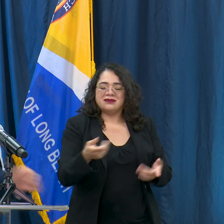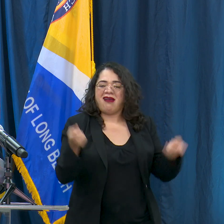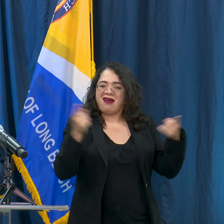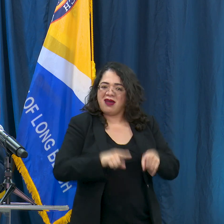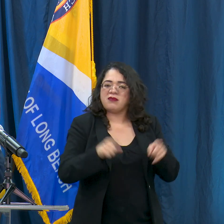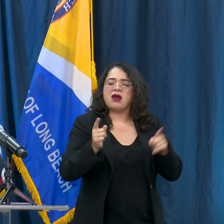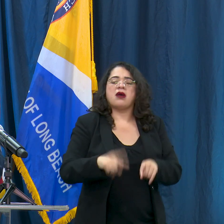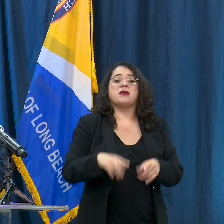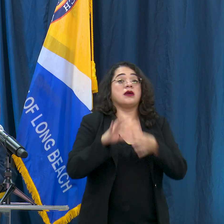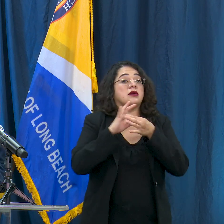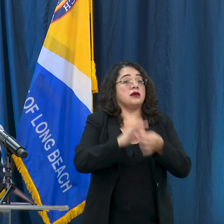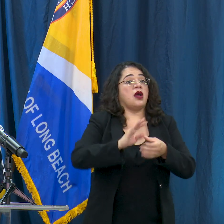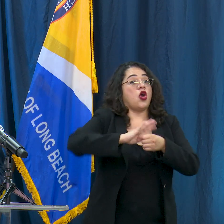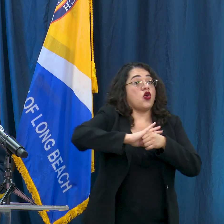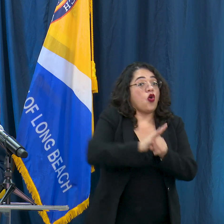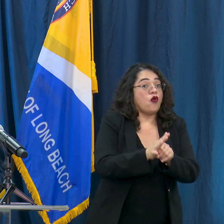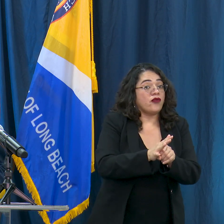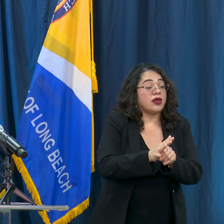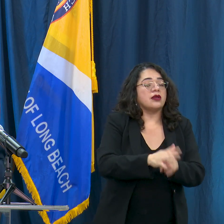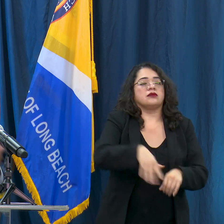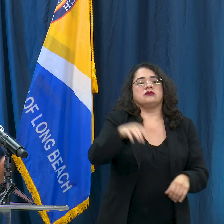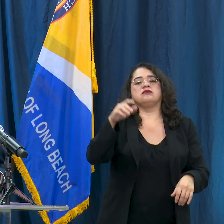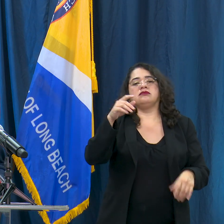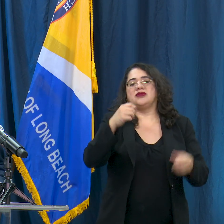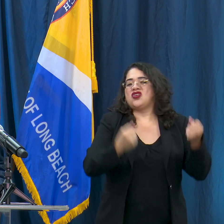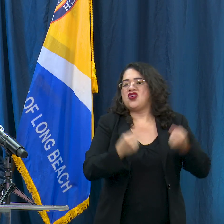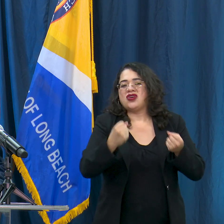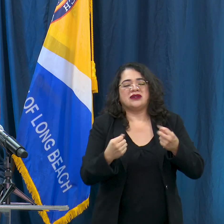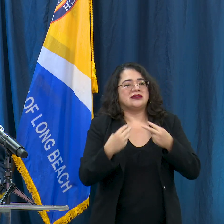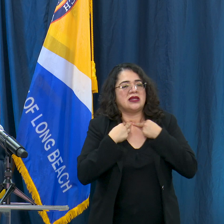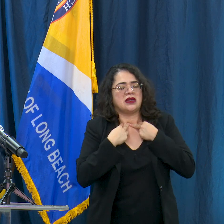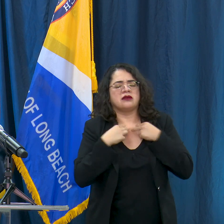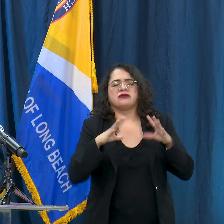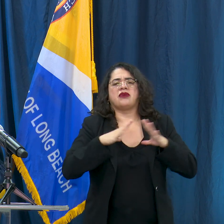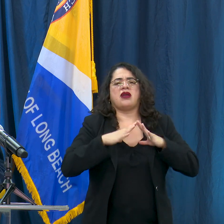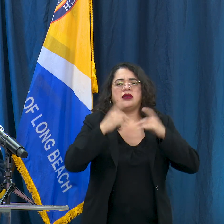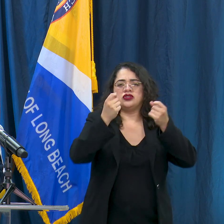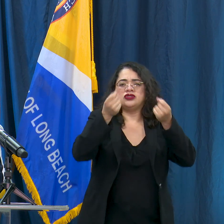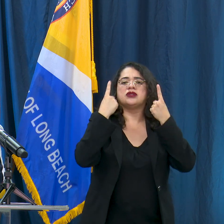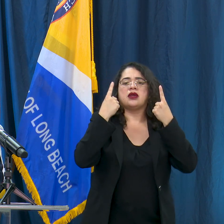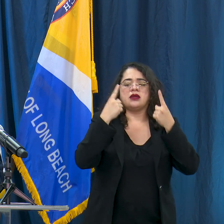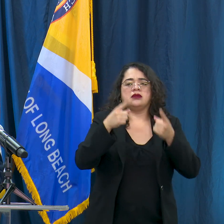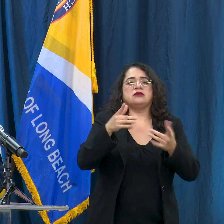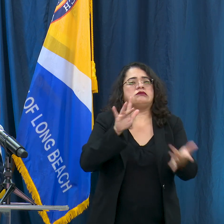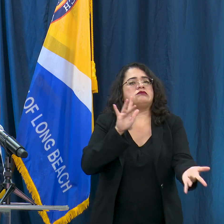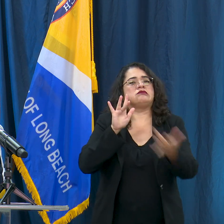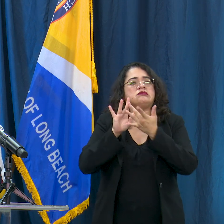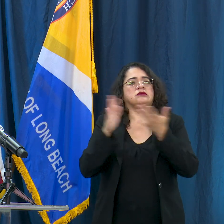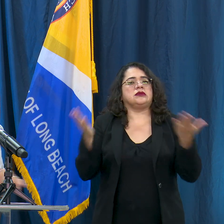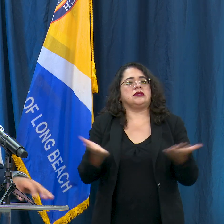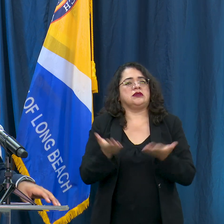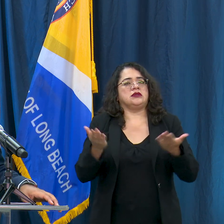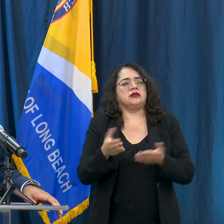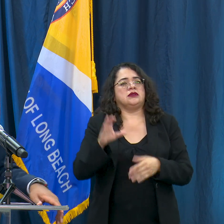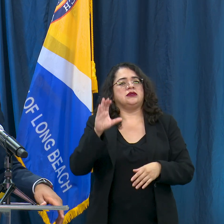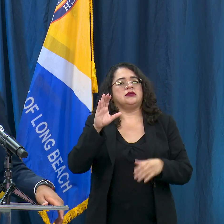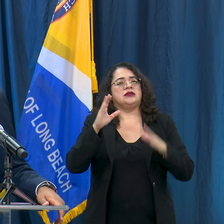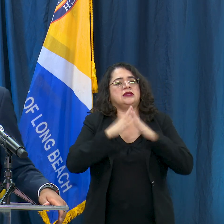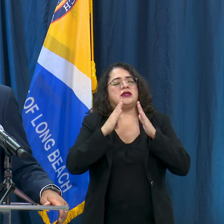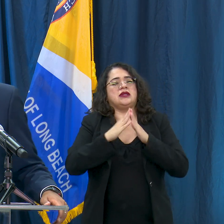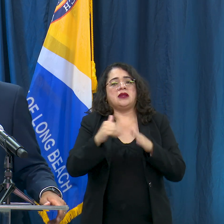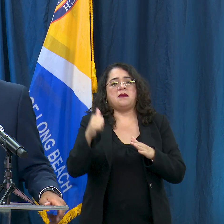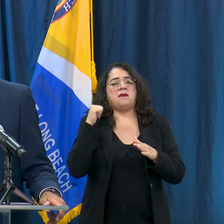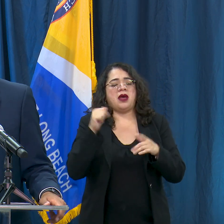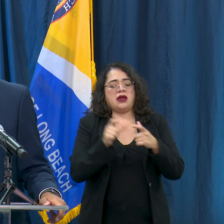related and you couldn't move your car or there was an issue, we understand, reach out to the city. And on the back of